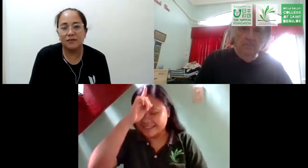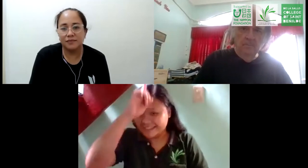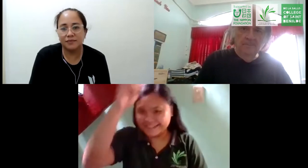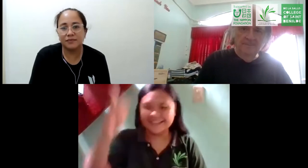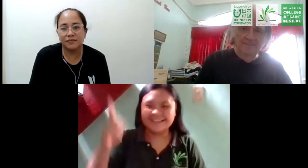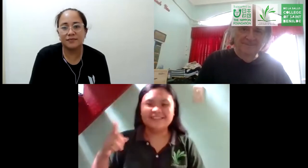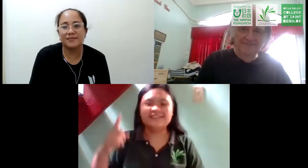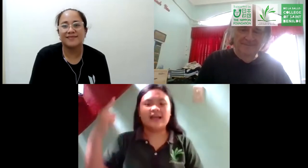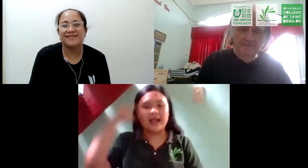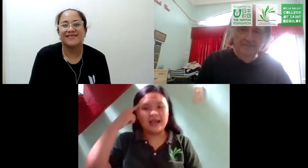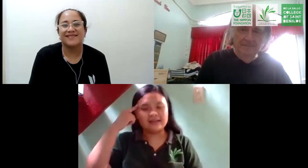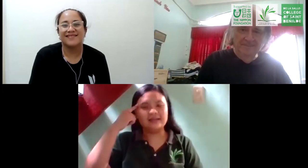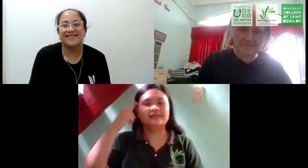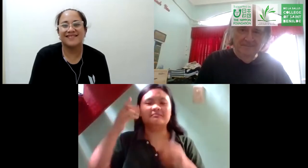like it's tedious work,